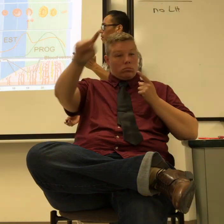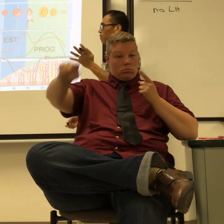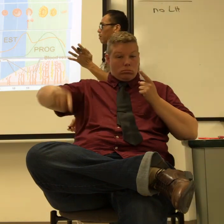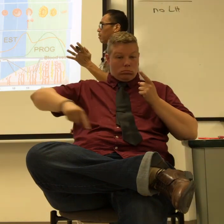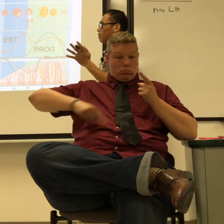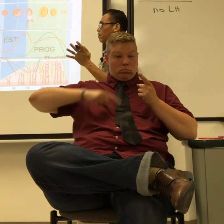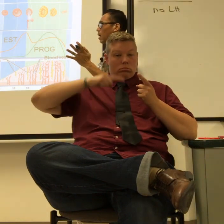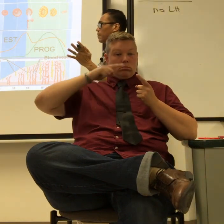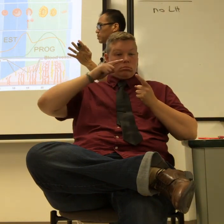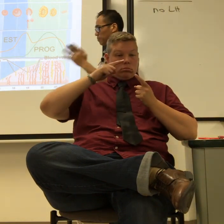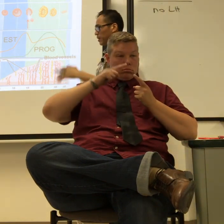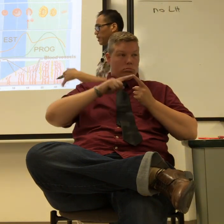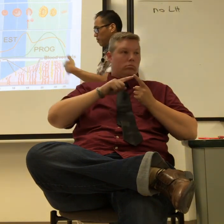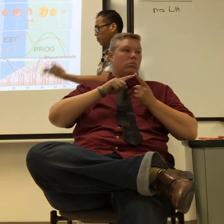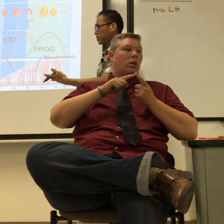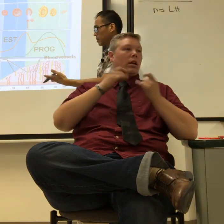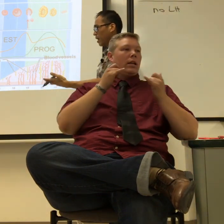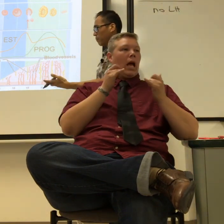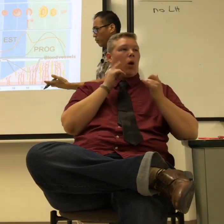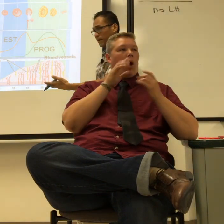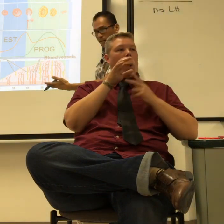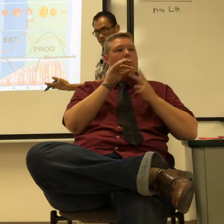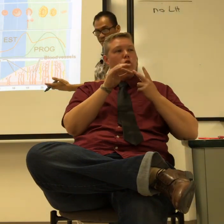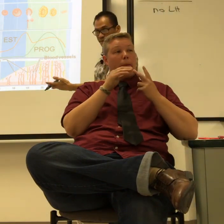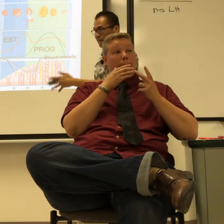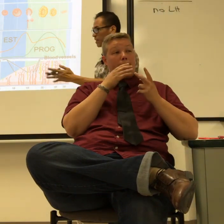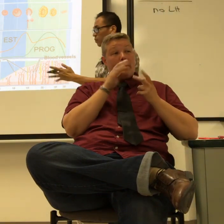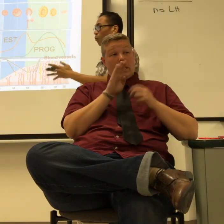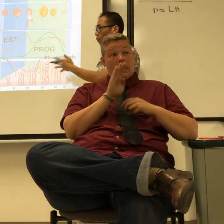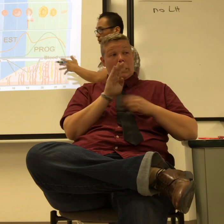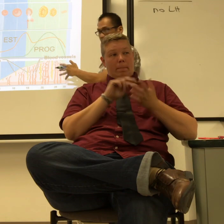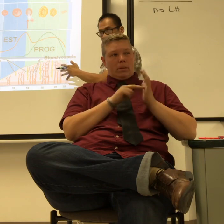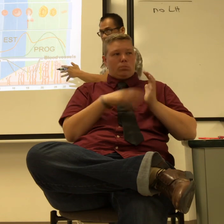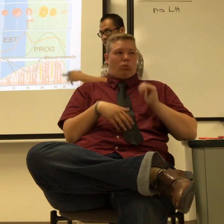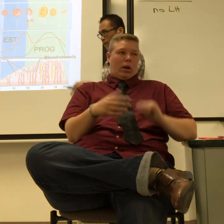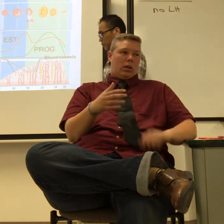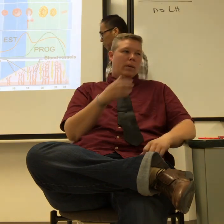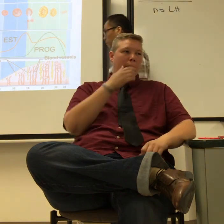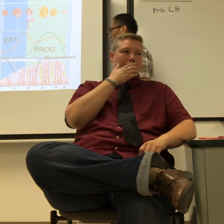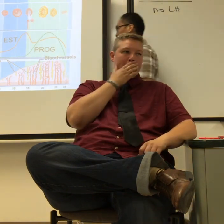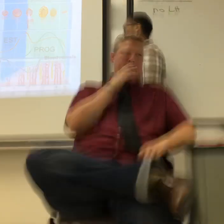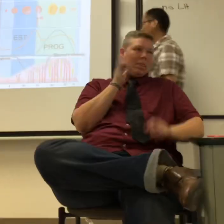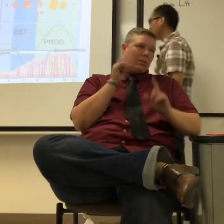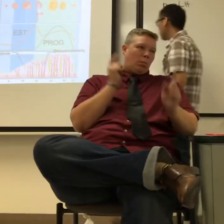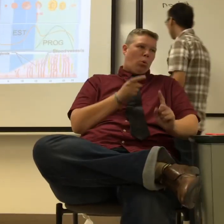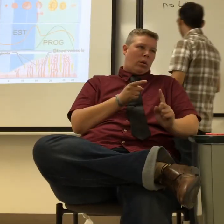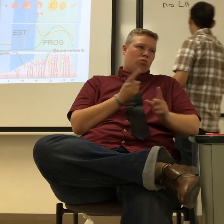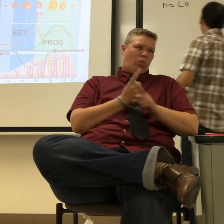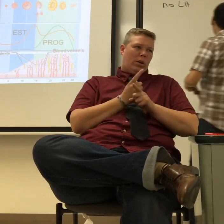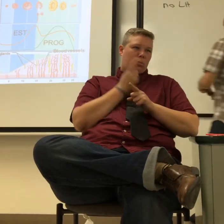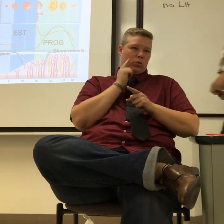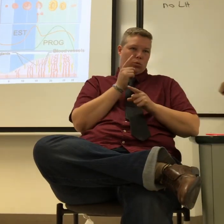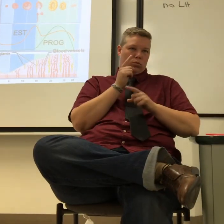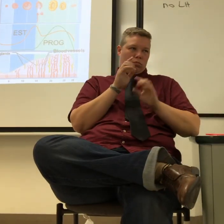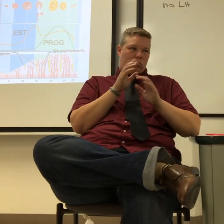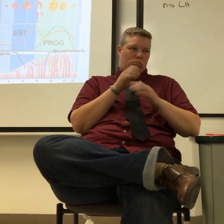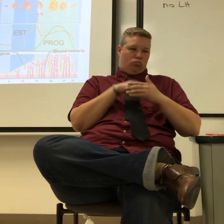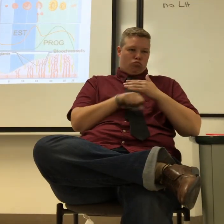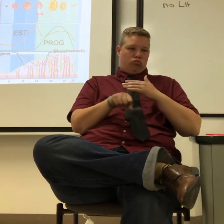about option B, this time pregnant. Okay, that's the whole point of this lecture of reproduction.